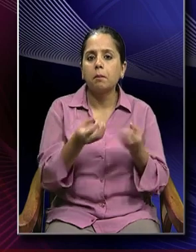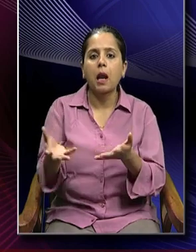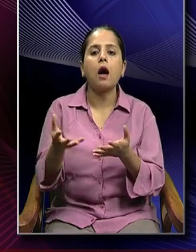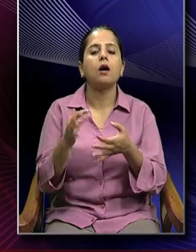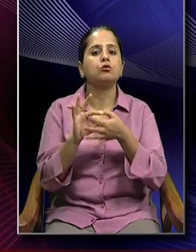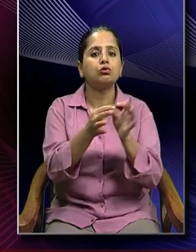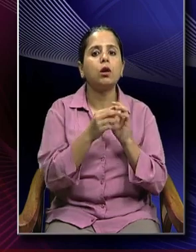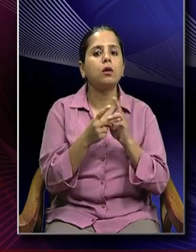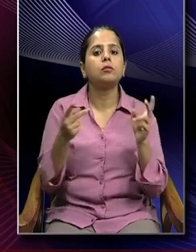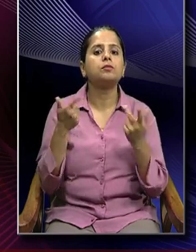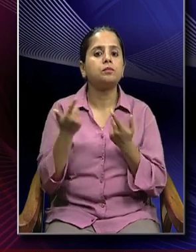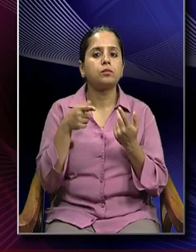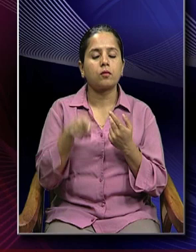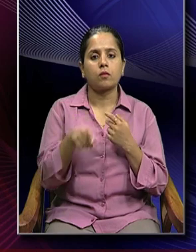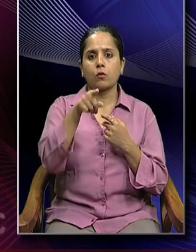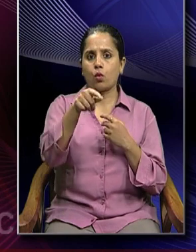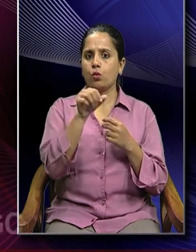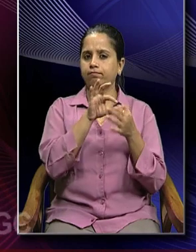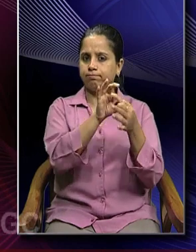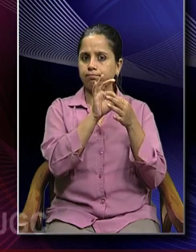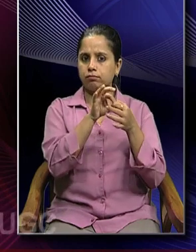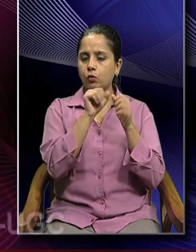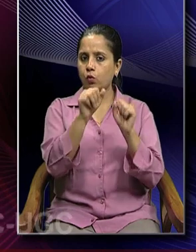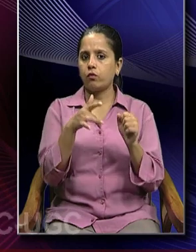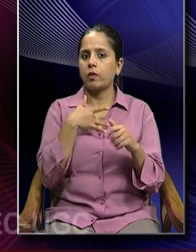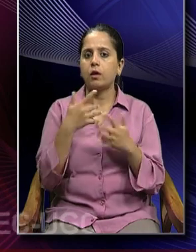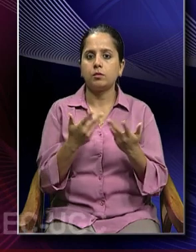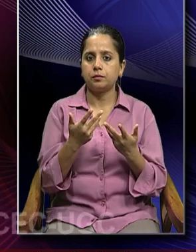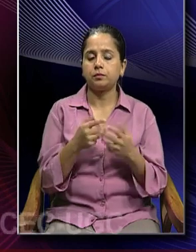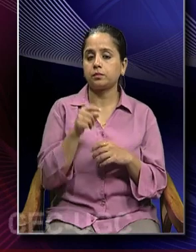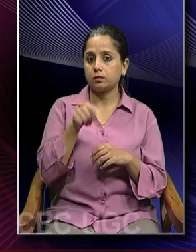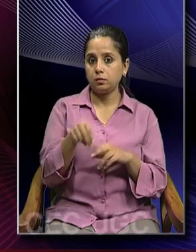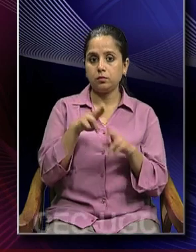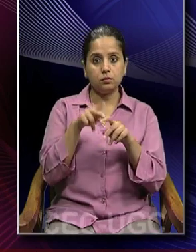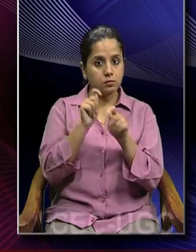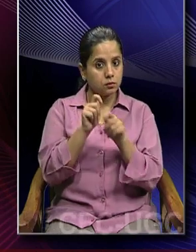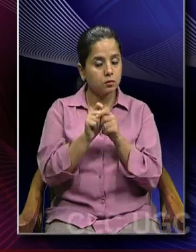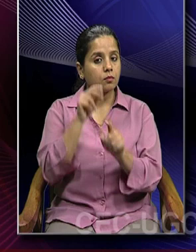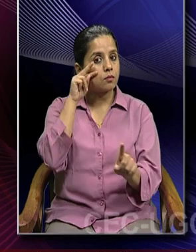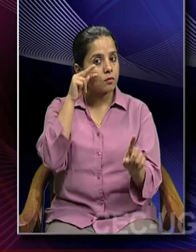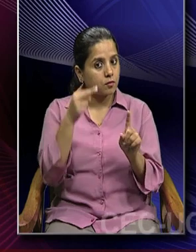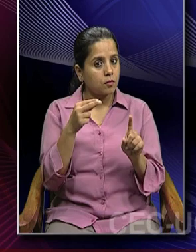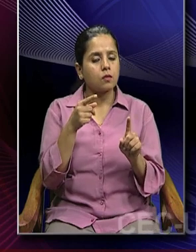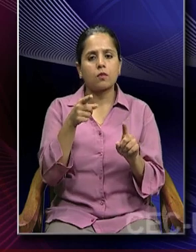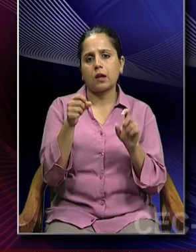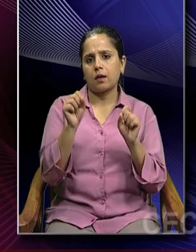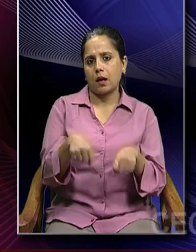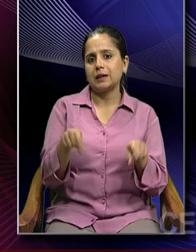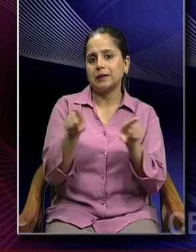the kind of rapport you are maintaining with them. So, this functional perspective can also